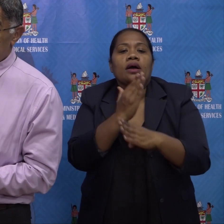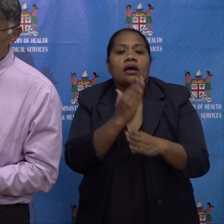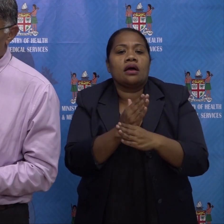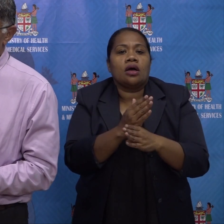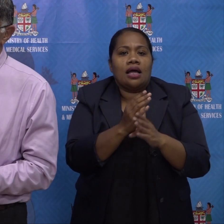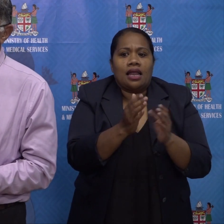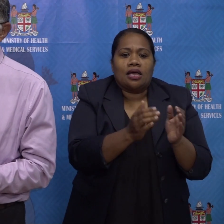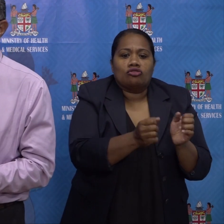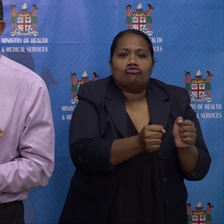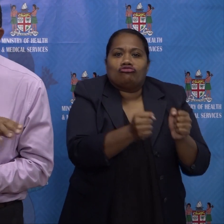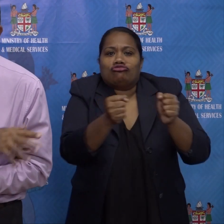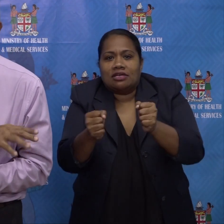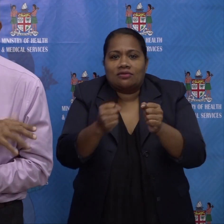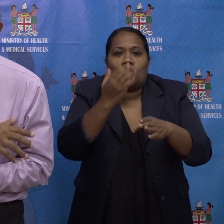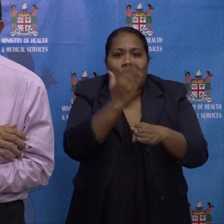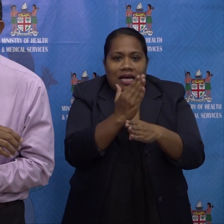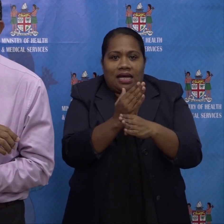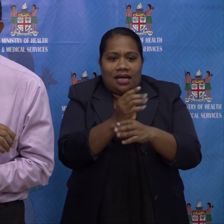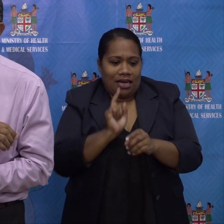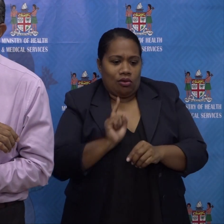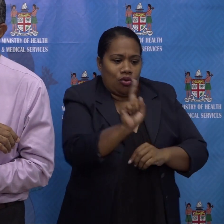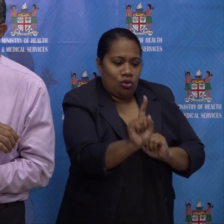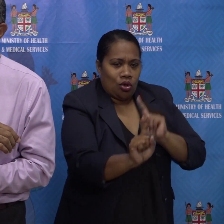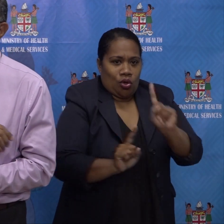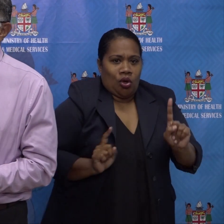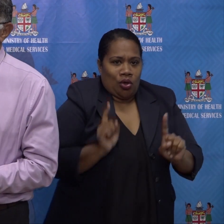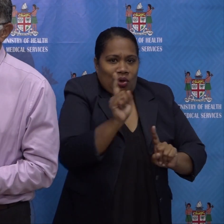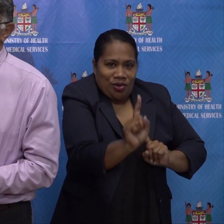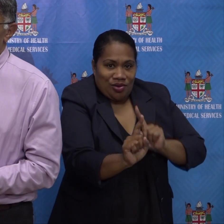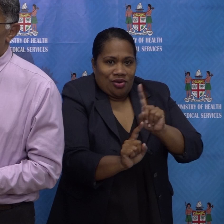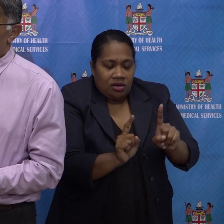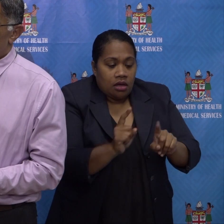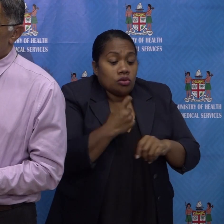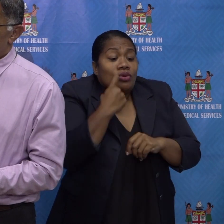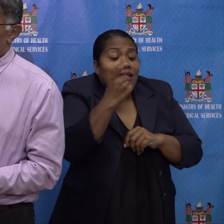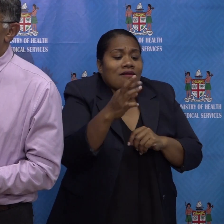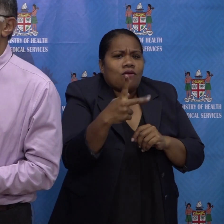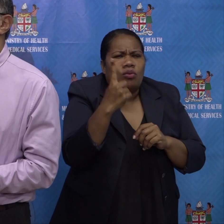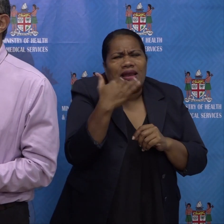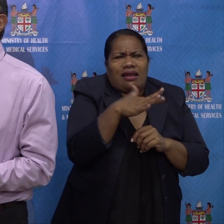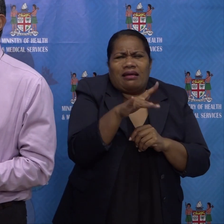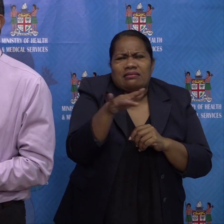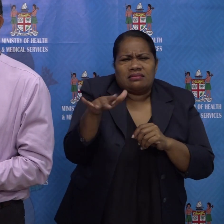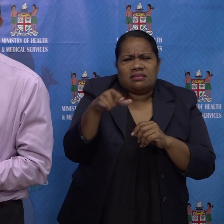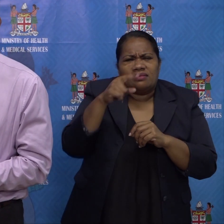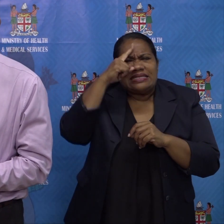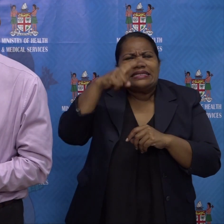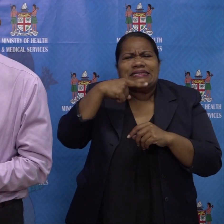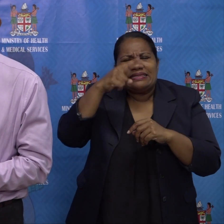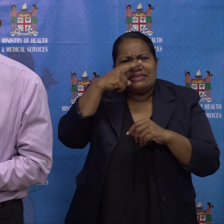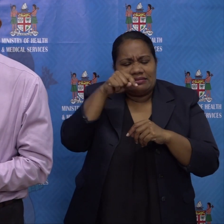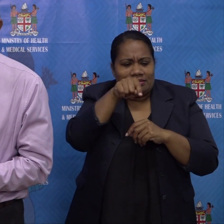to care for the extra 100 or so patients that are in Right now, I guess